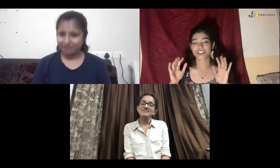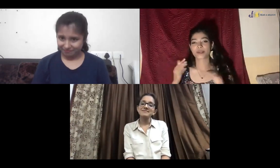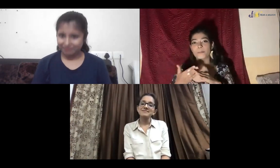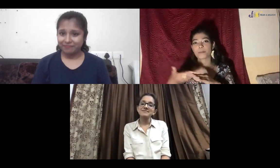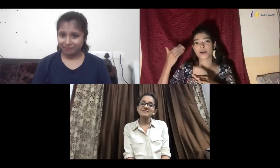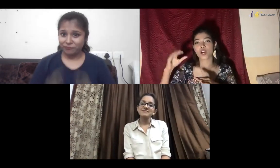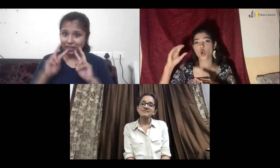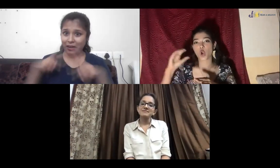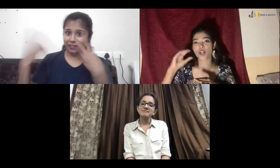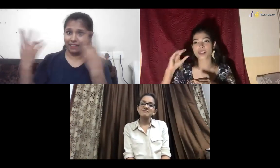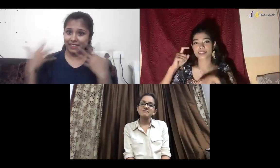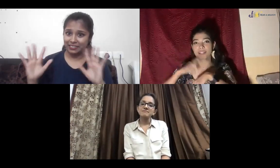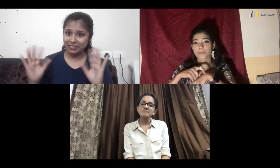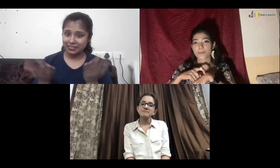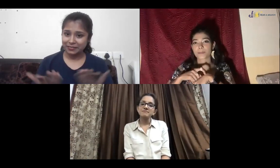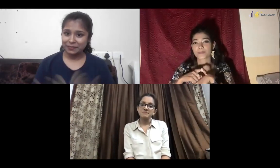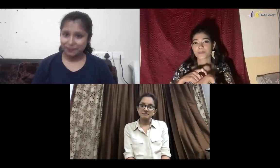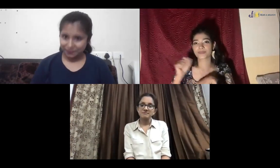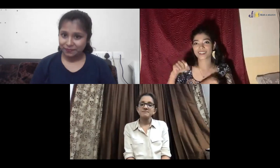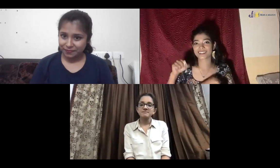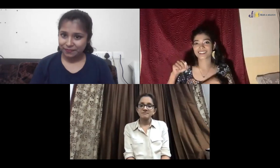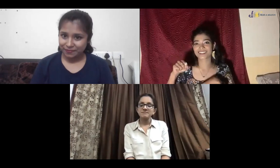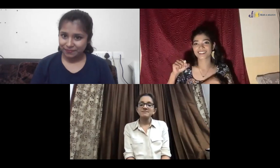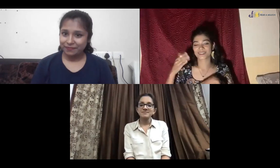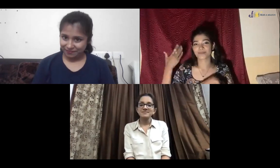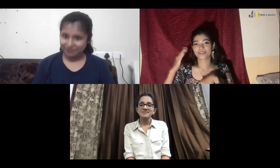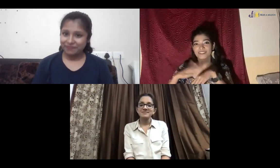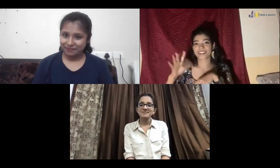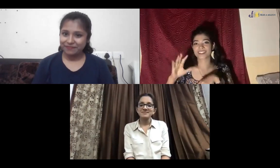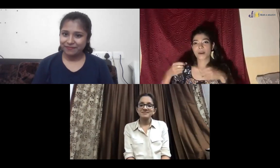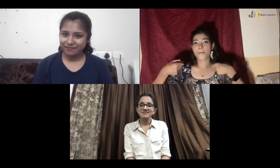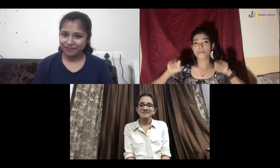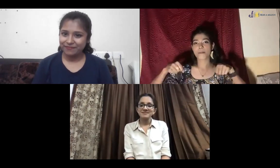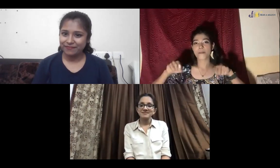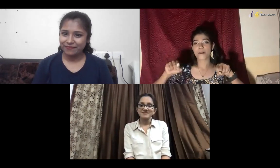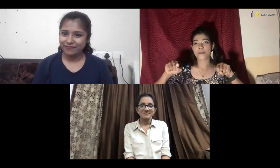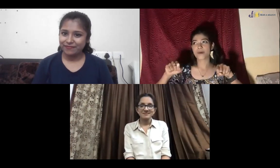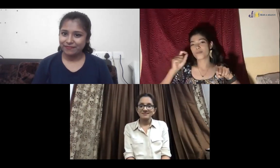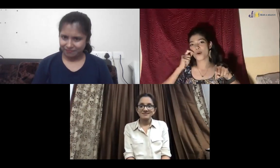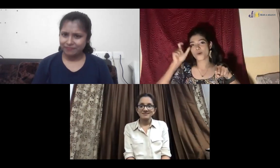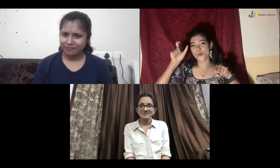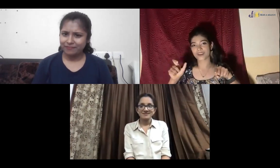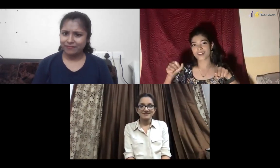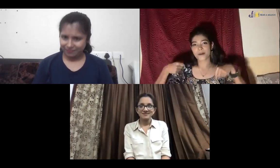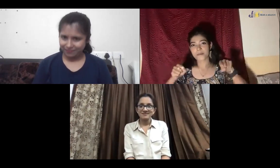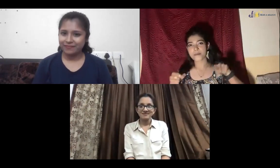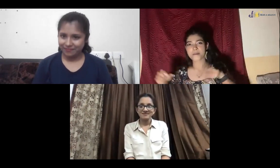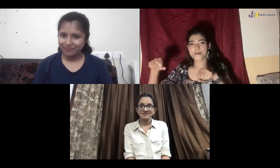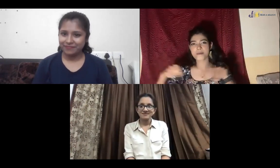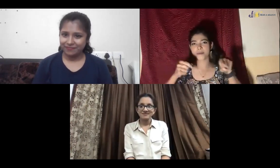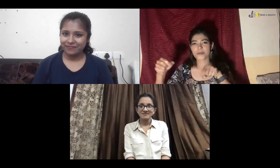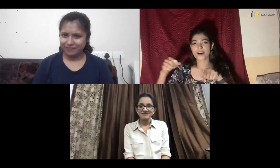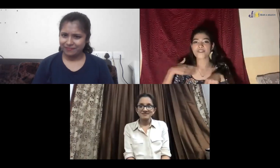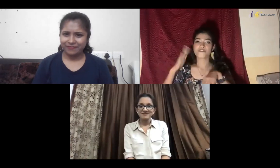Yes, so I already experienced this thing in college time. Oh, you have already experienced? Yes. So there